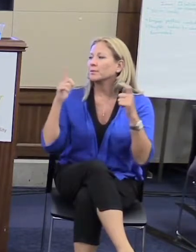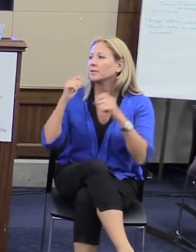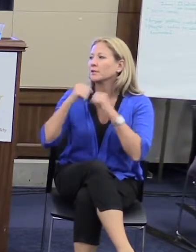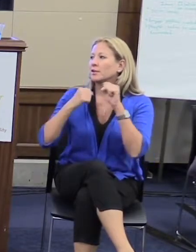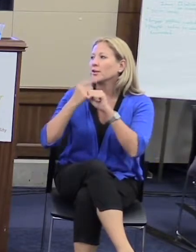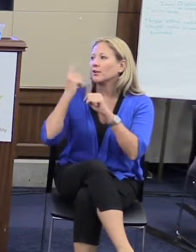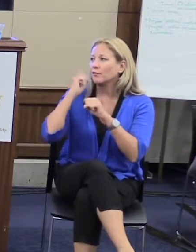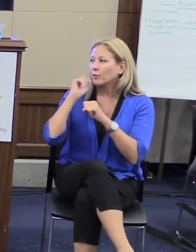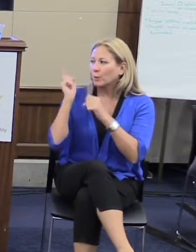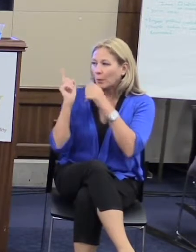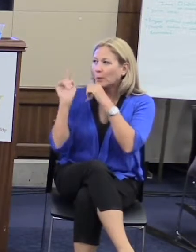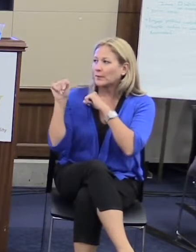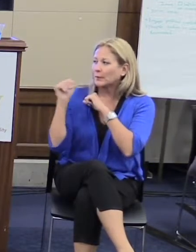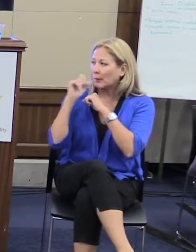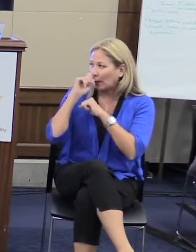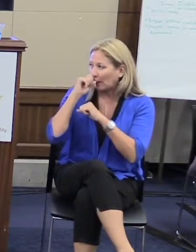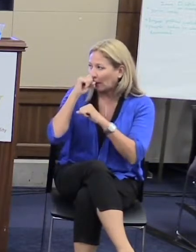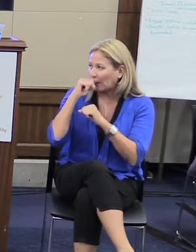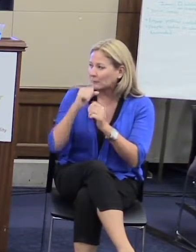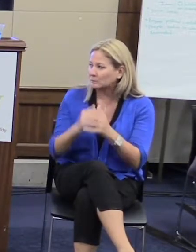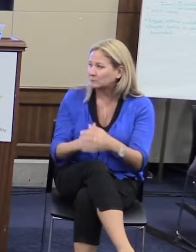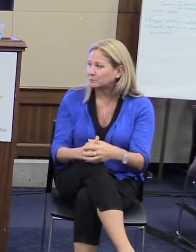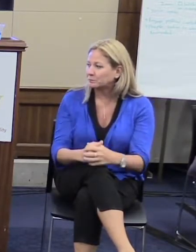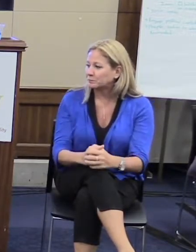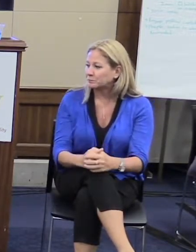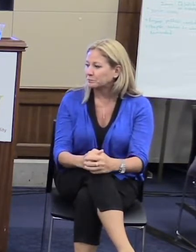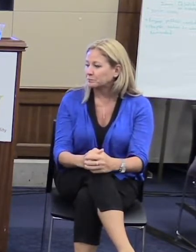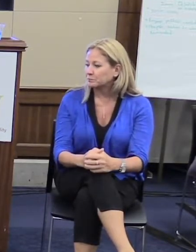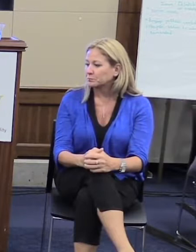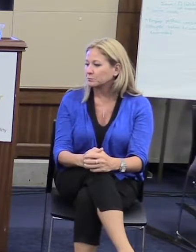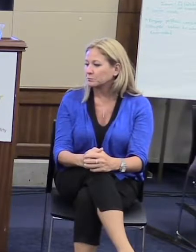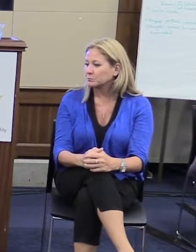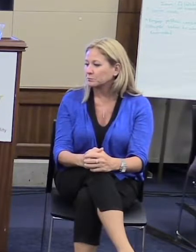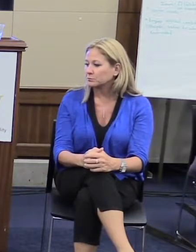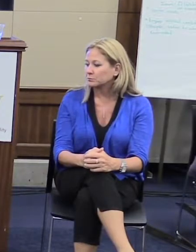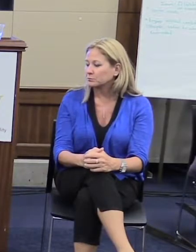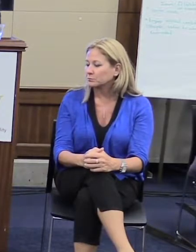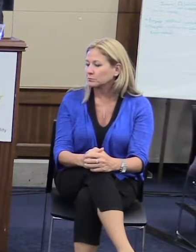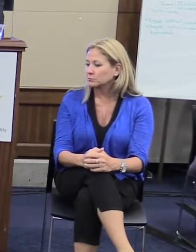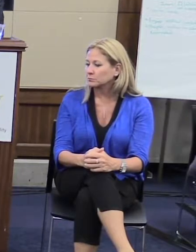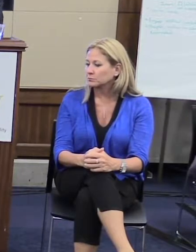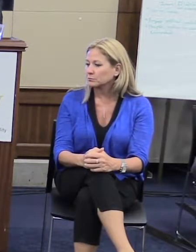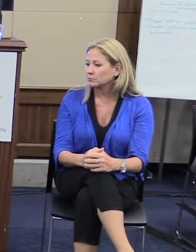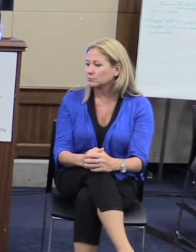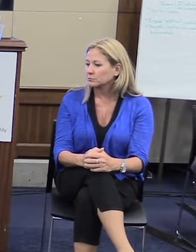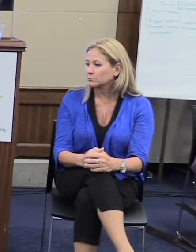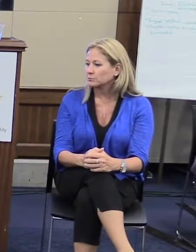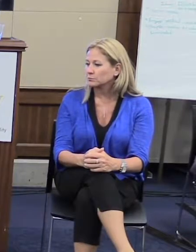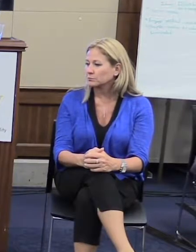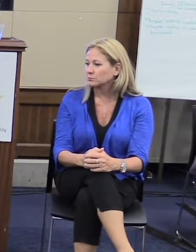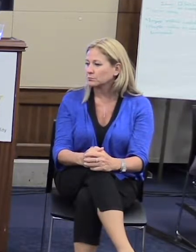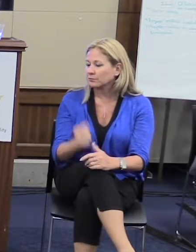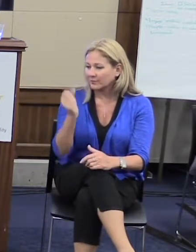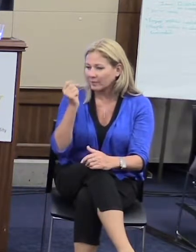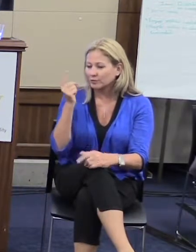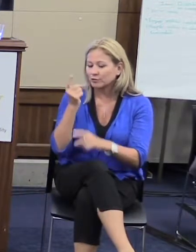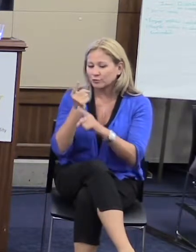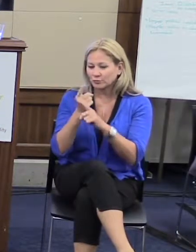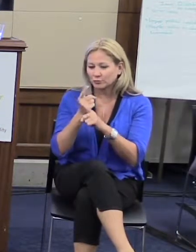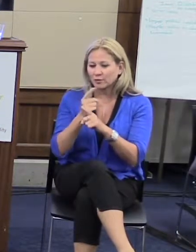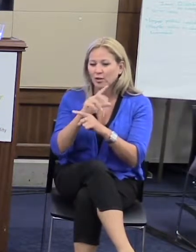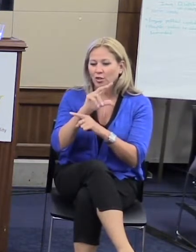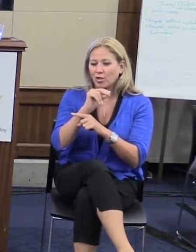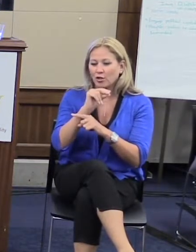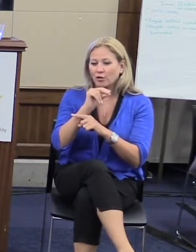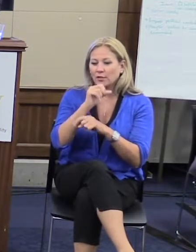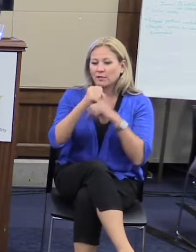thank you. hello? All right. So, so next year is going to be a big year. As you said, it's the 30th anniversary of the Americans with